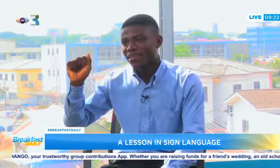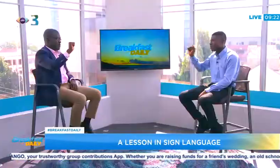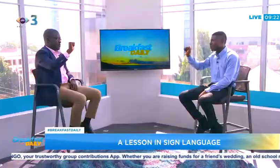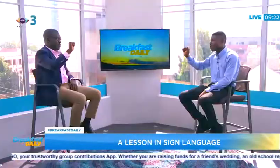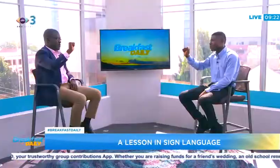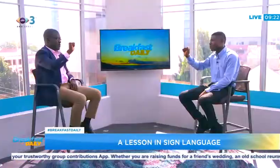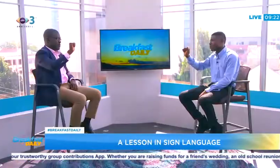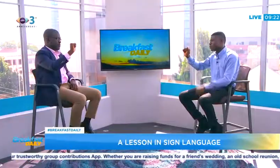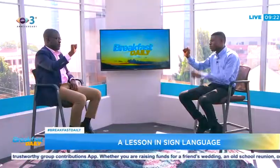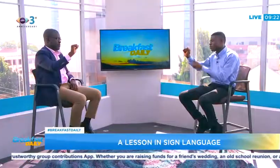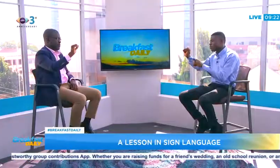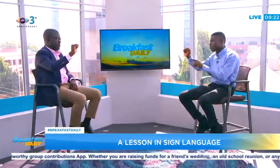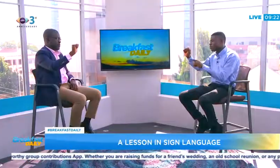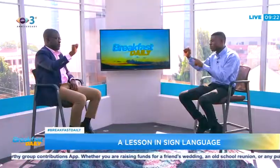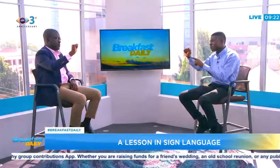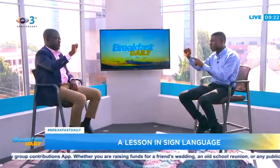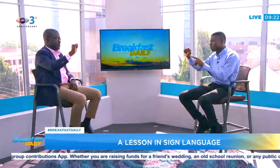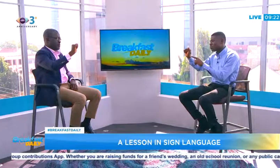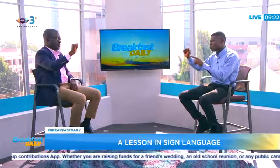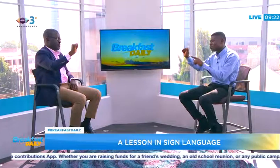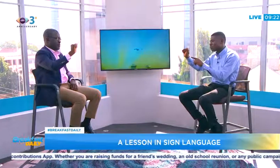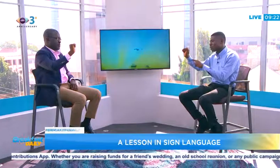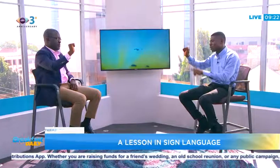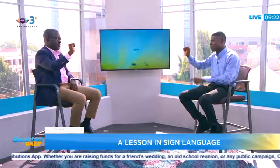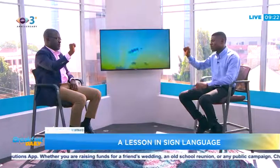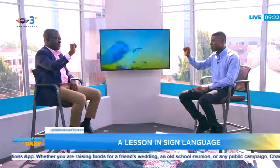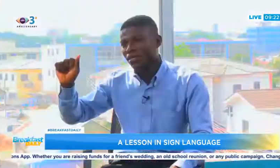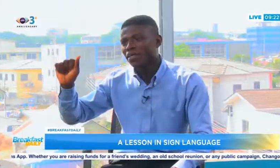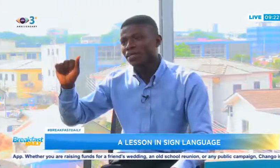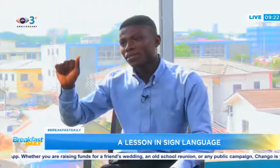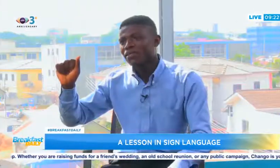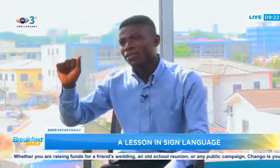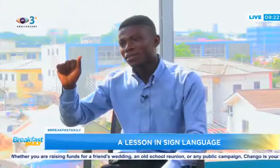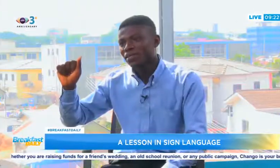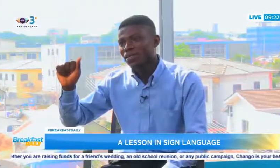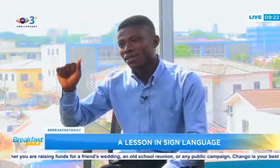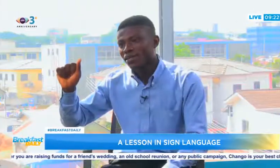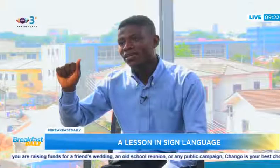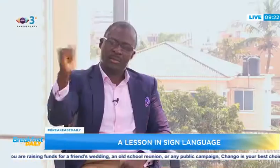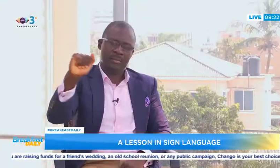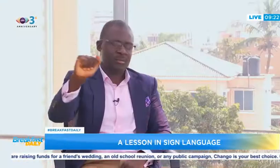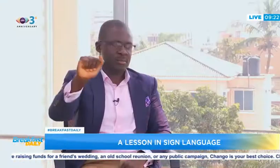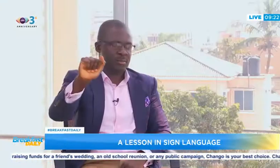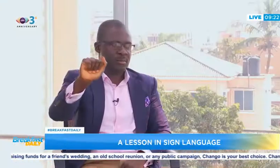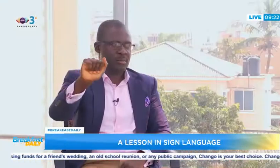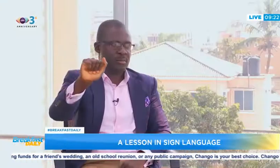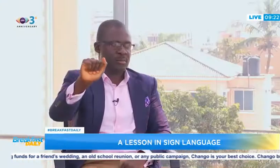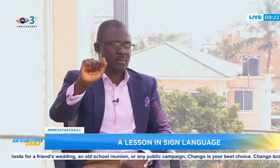No. You should position your hand well. A. Yeah. A. Yeah. And then